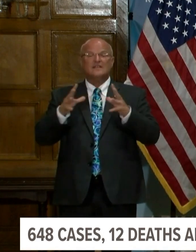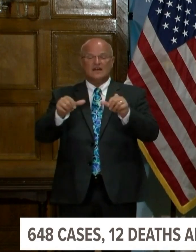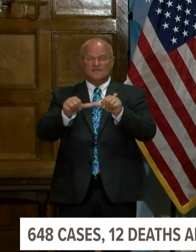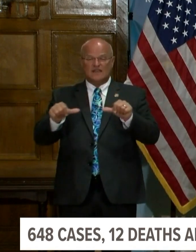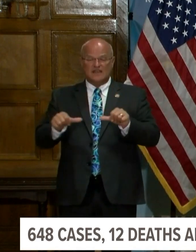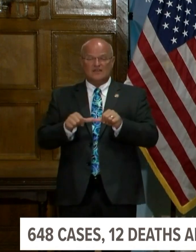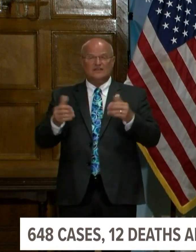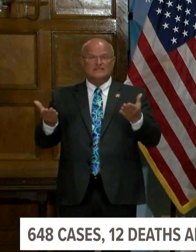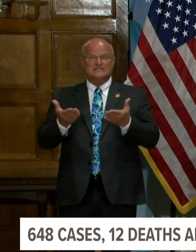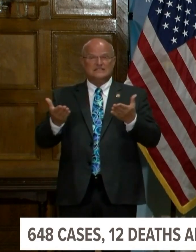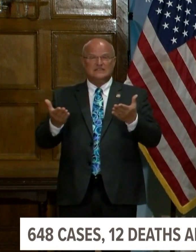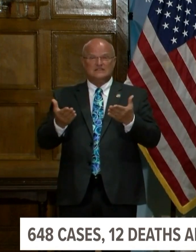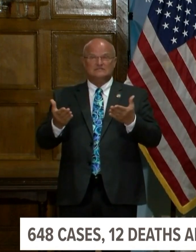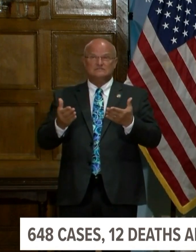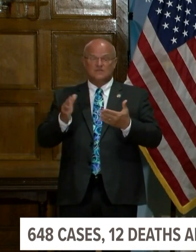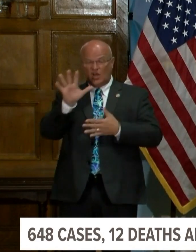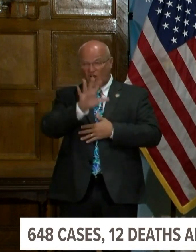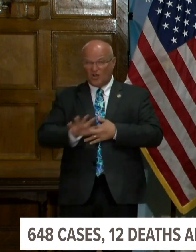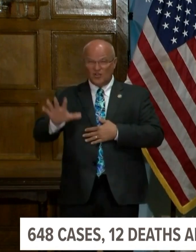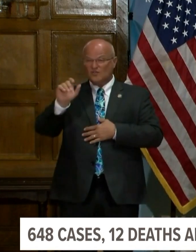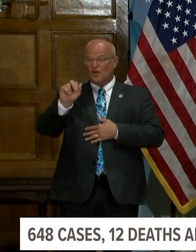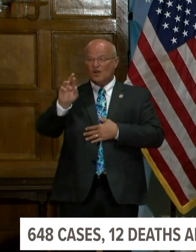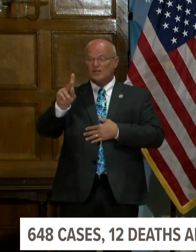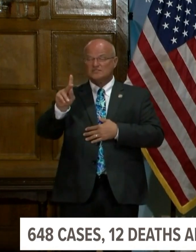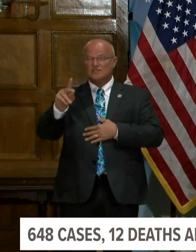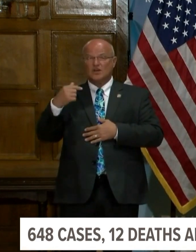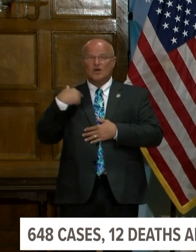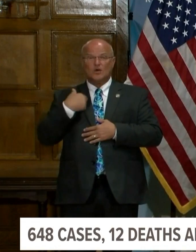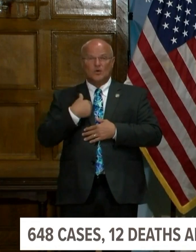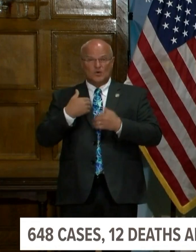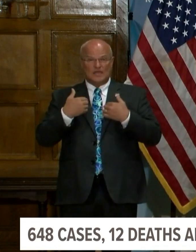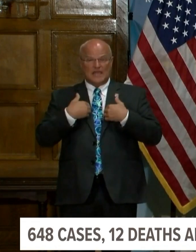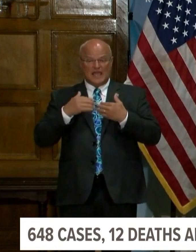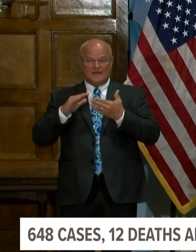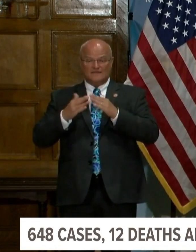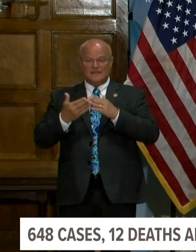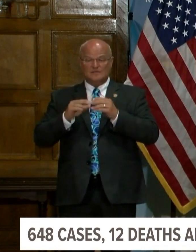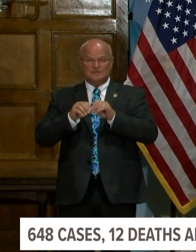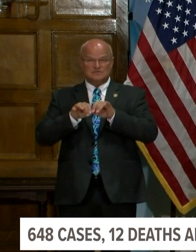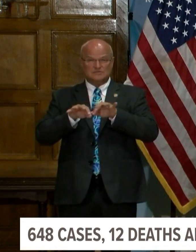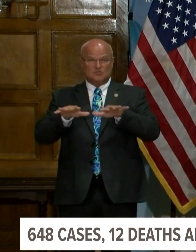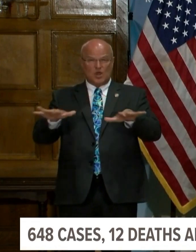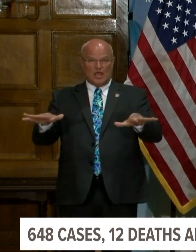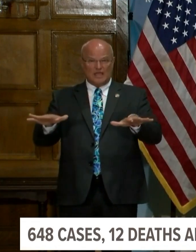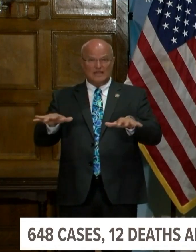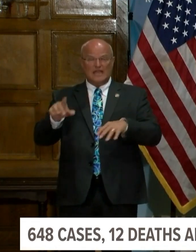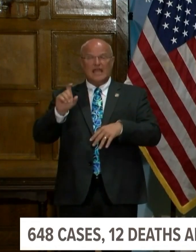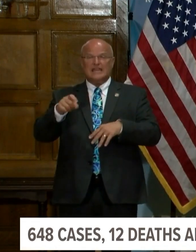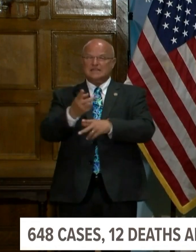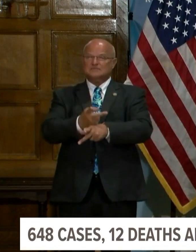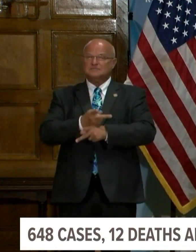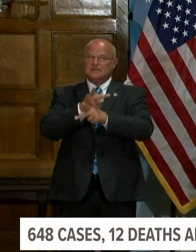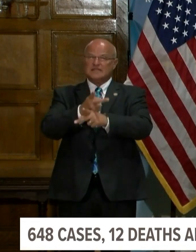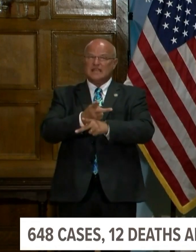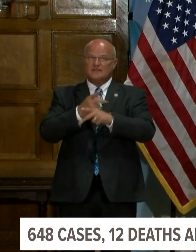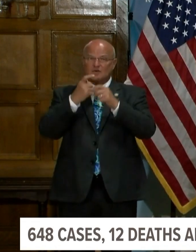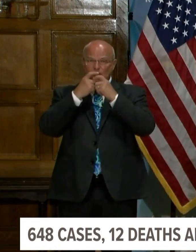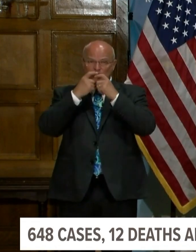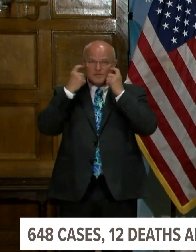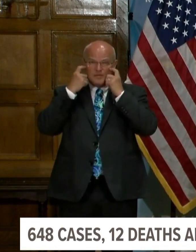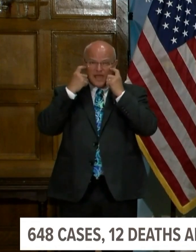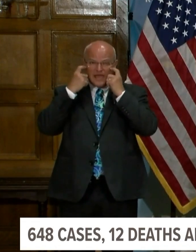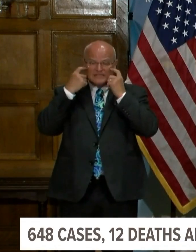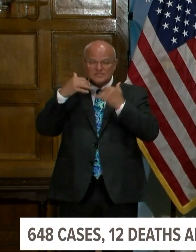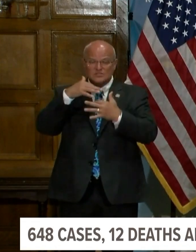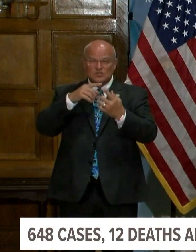areas in fact, all over Arkansas in which we have community spread. And we need you to be careful, to wear your mask,